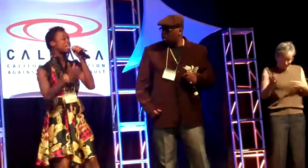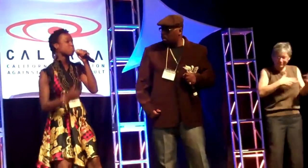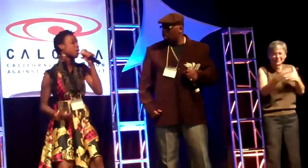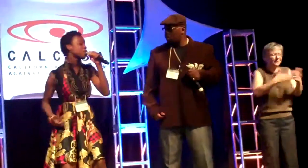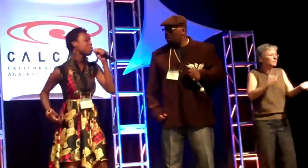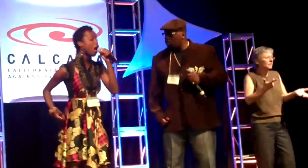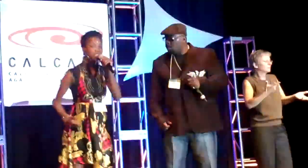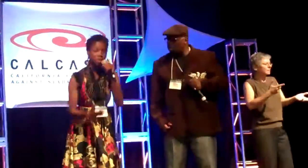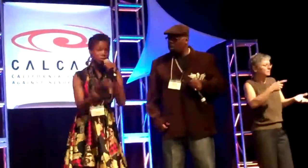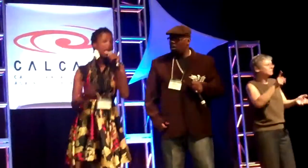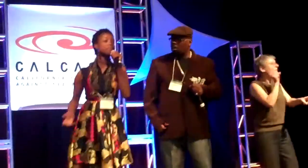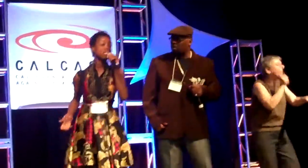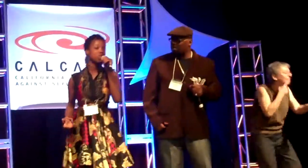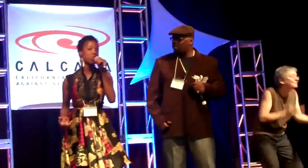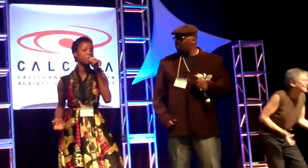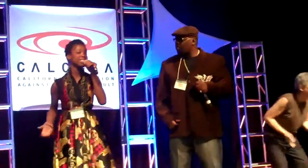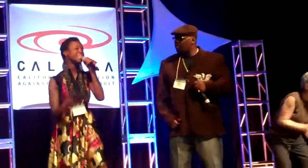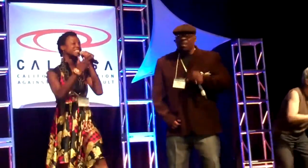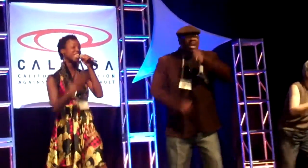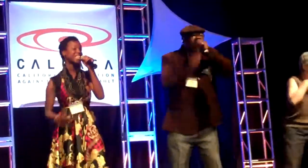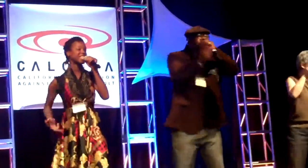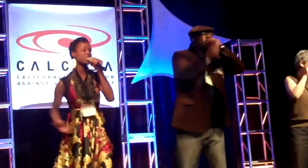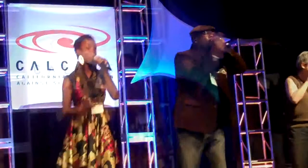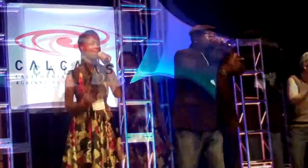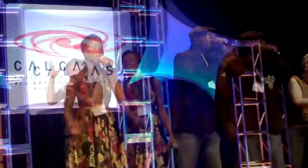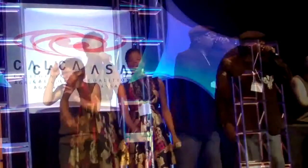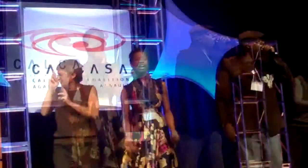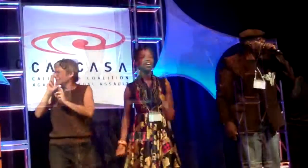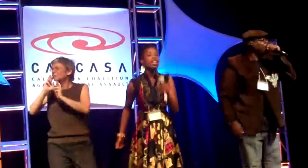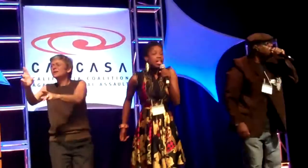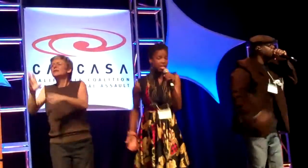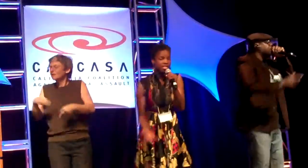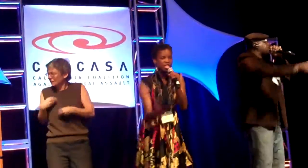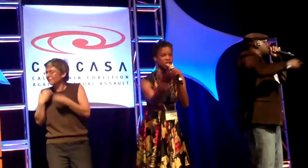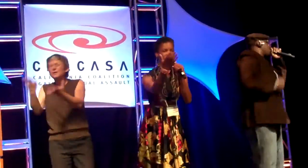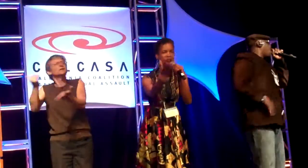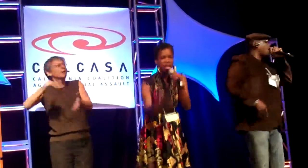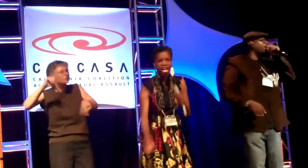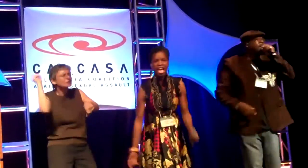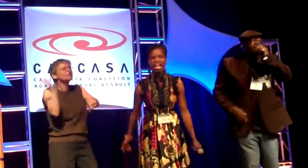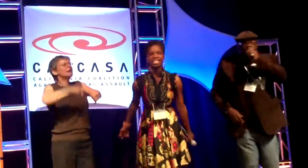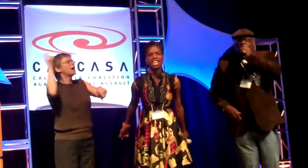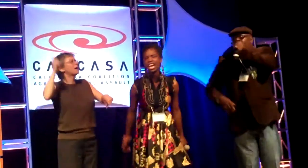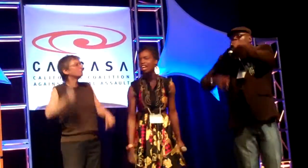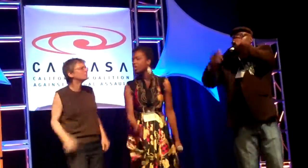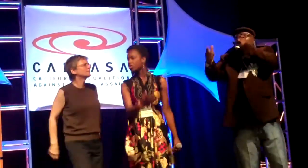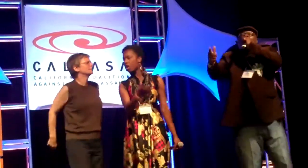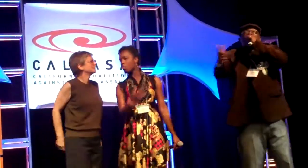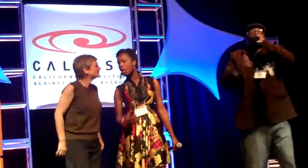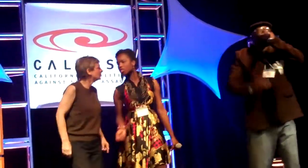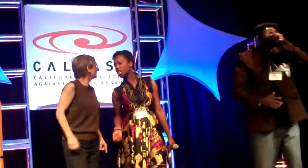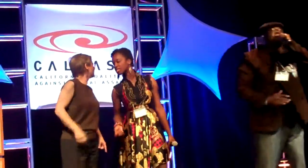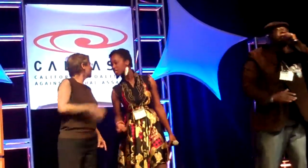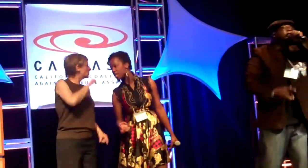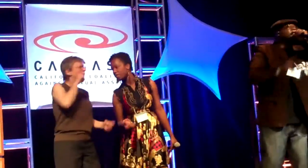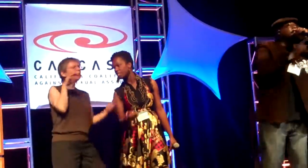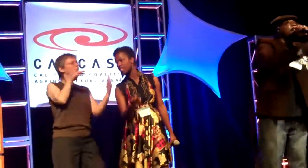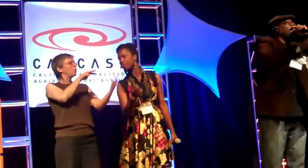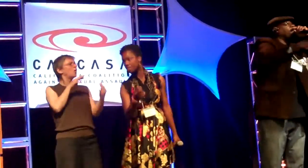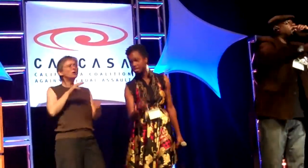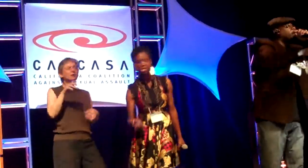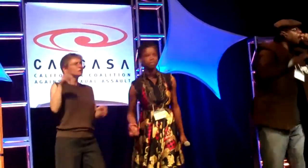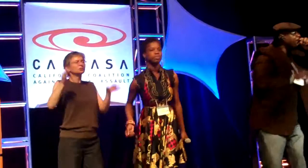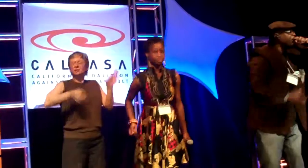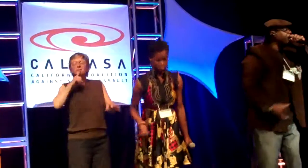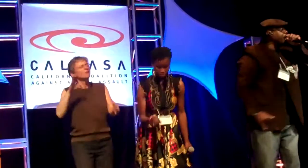Let's get involved. This is a call to action No more justice,